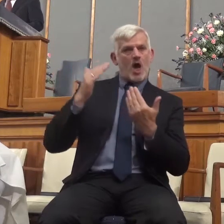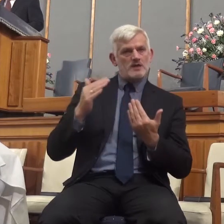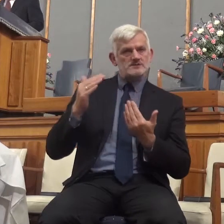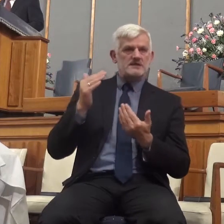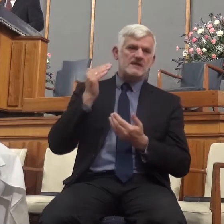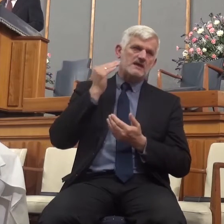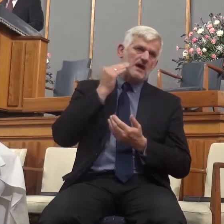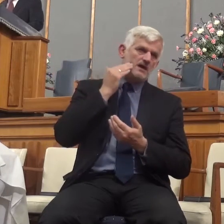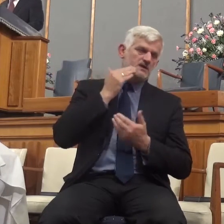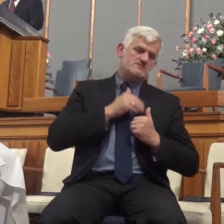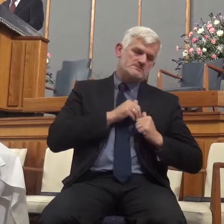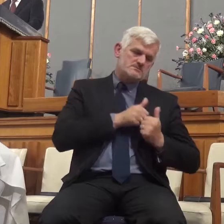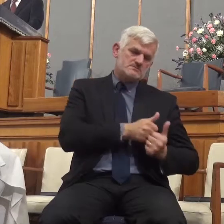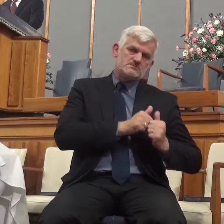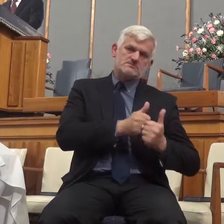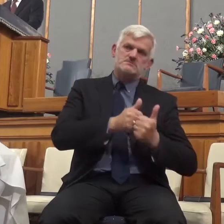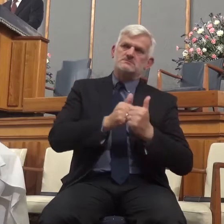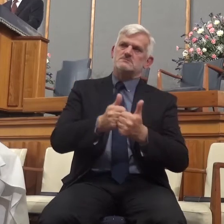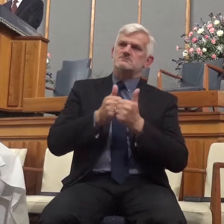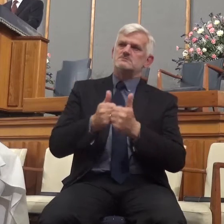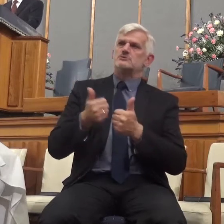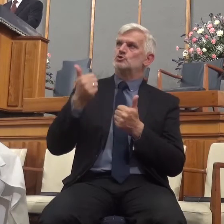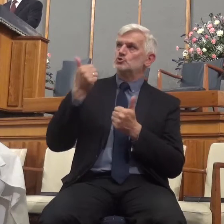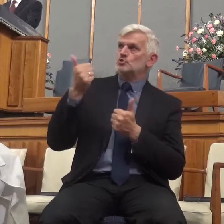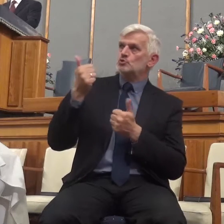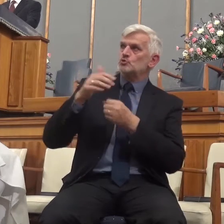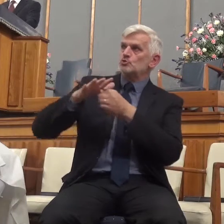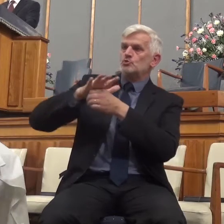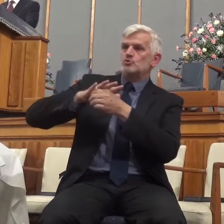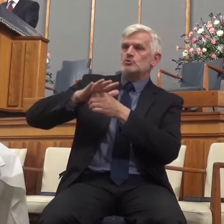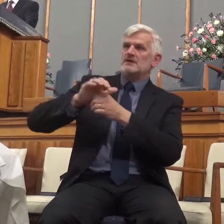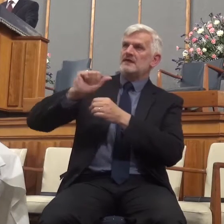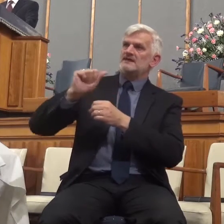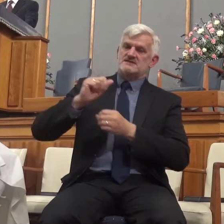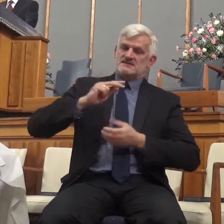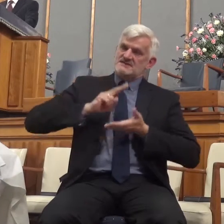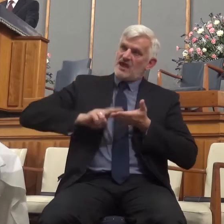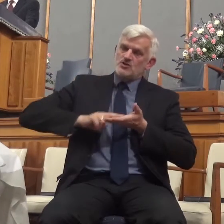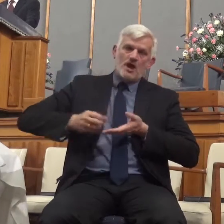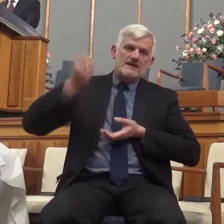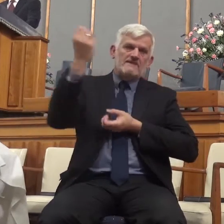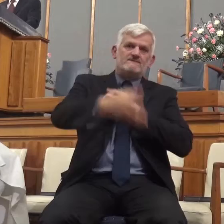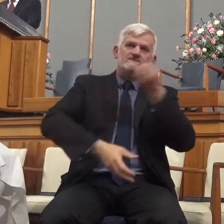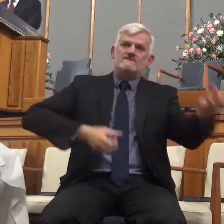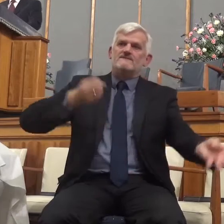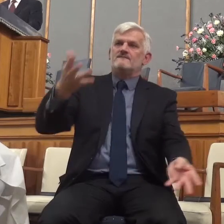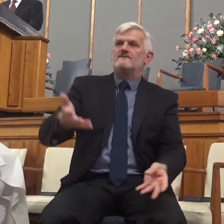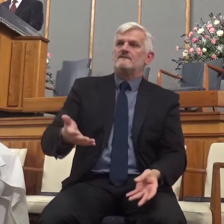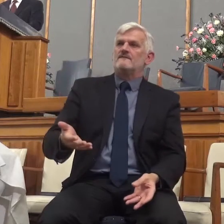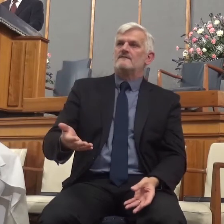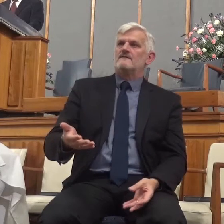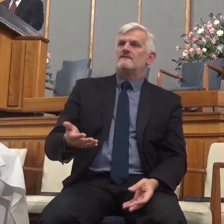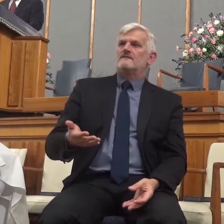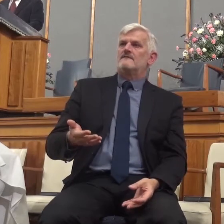his compassions, his goodness, his giving nature is in the Word,